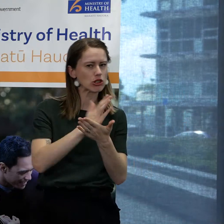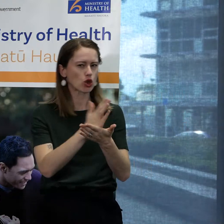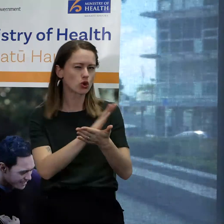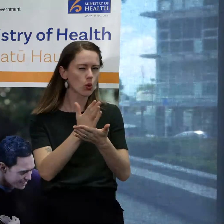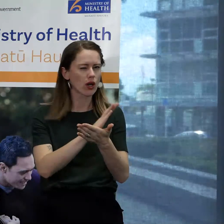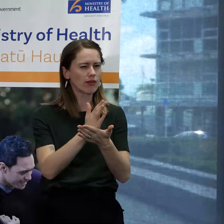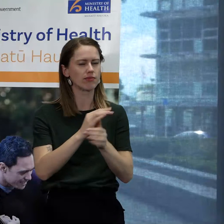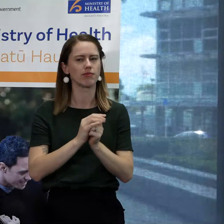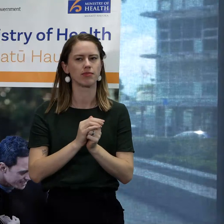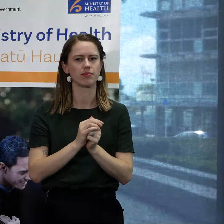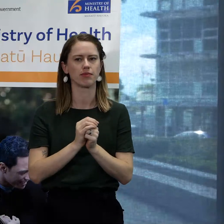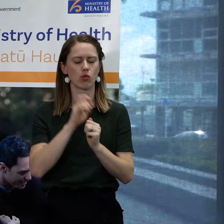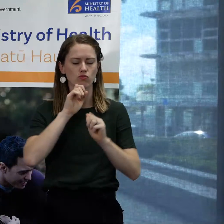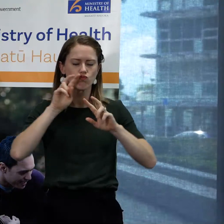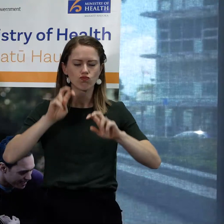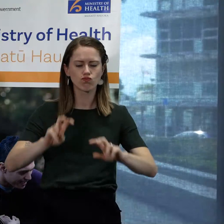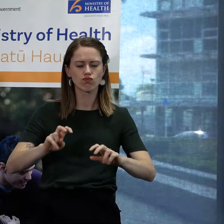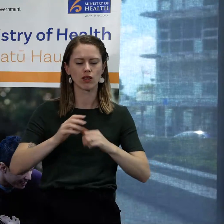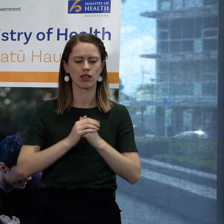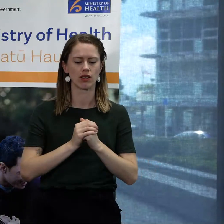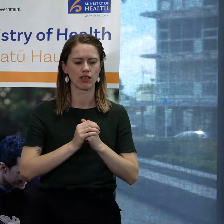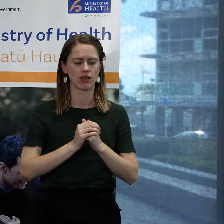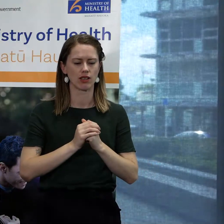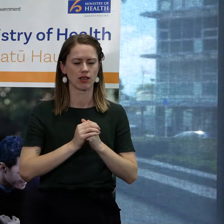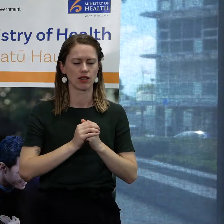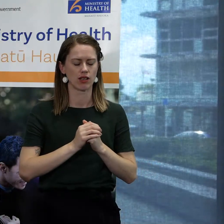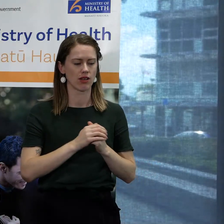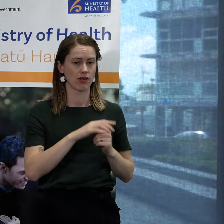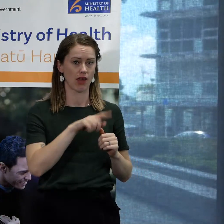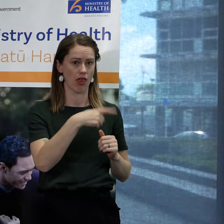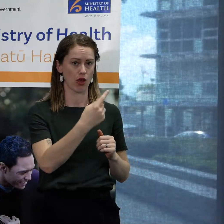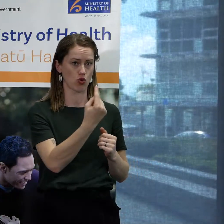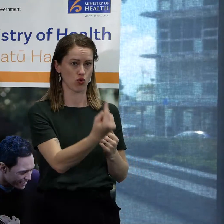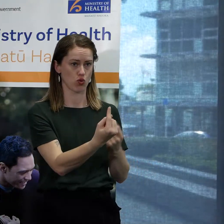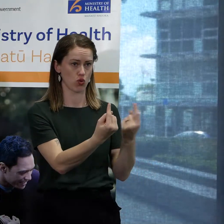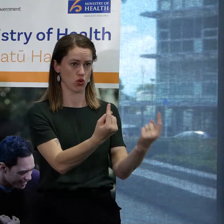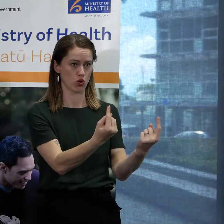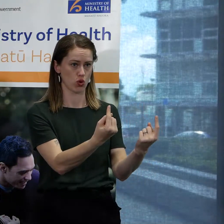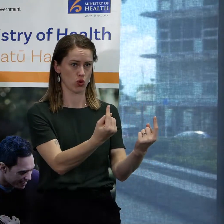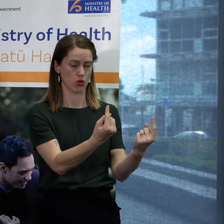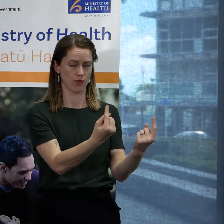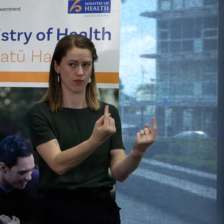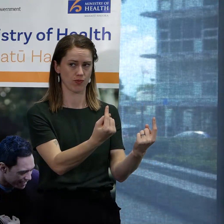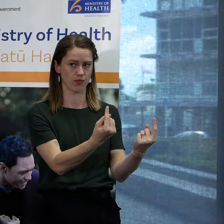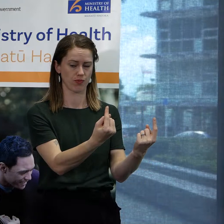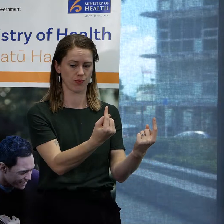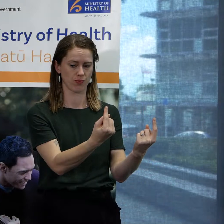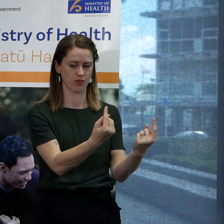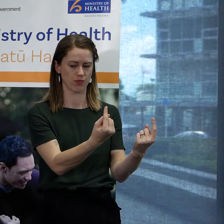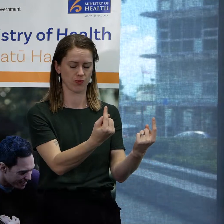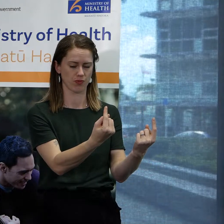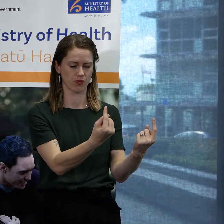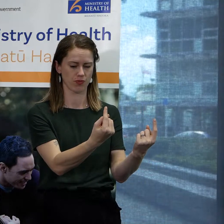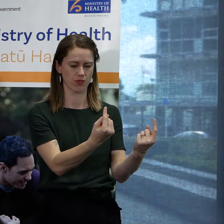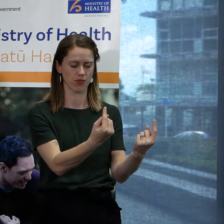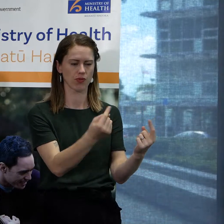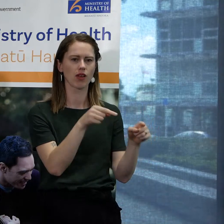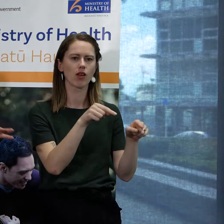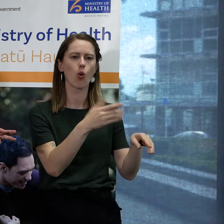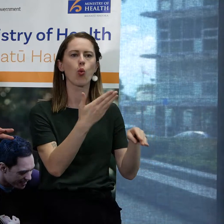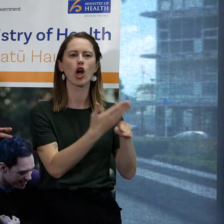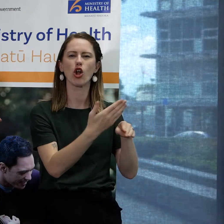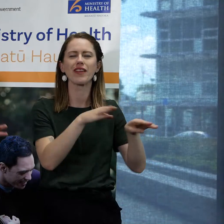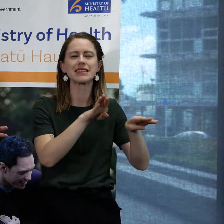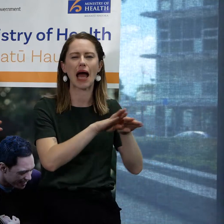are also exploring is that both our other two cases, including one of the ones that was reported yesterday, had worked on the